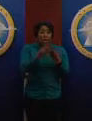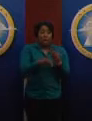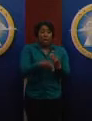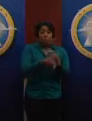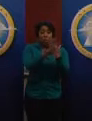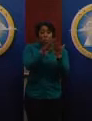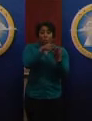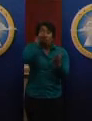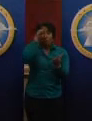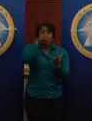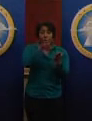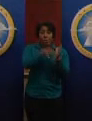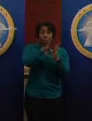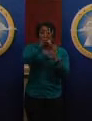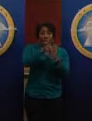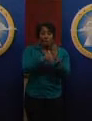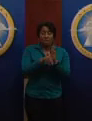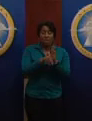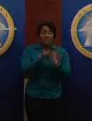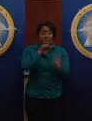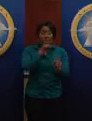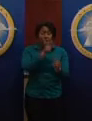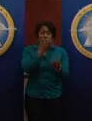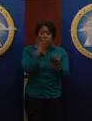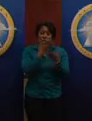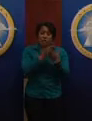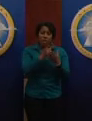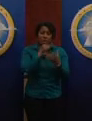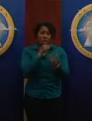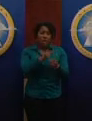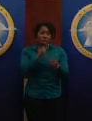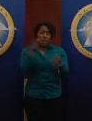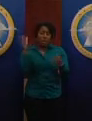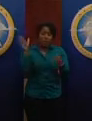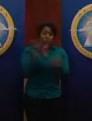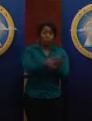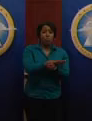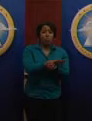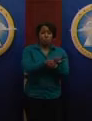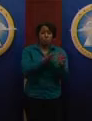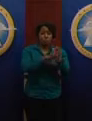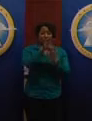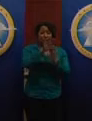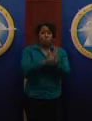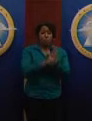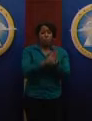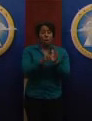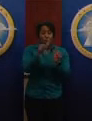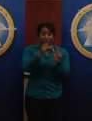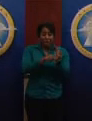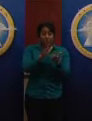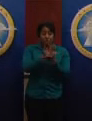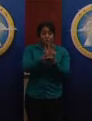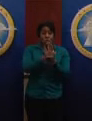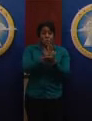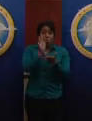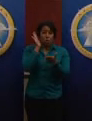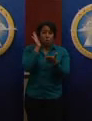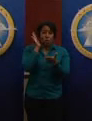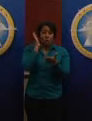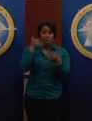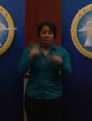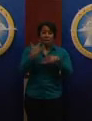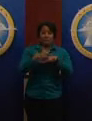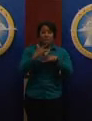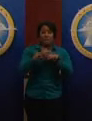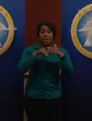Very good, well-vetted curriculum that'll be available to every school in the state. Pre-K,